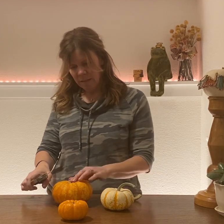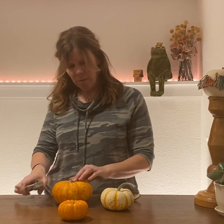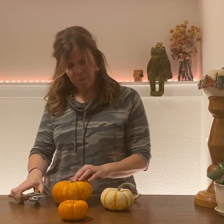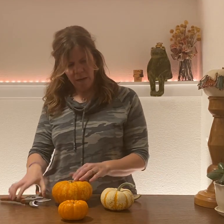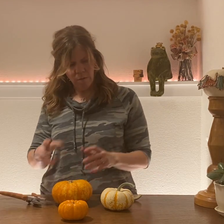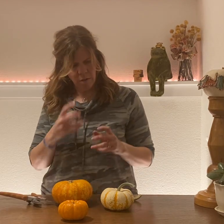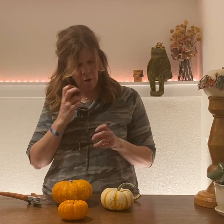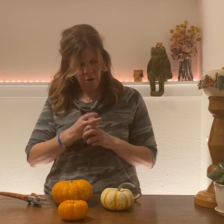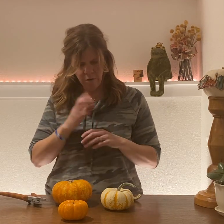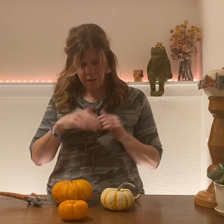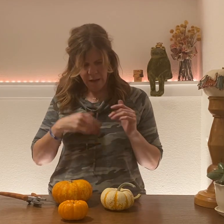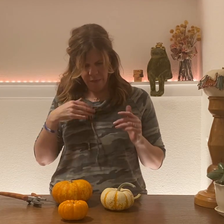Ooh, that was harder than I thought.